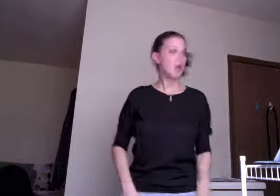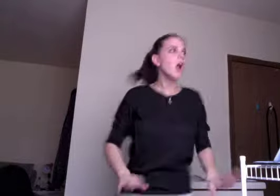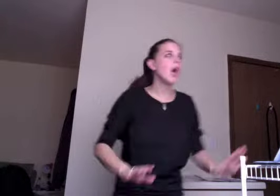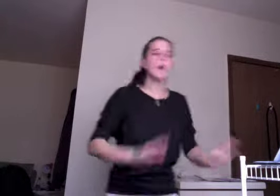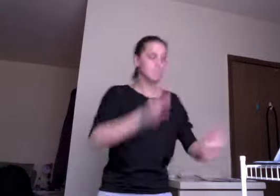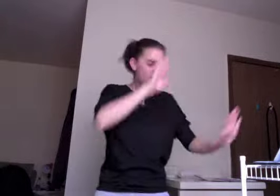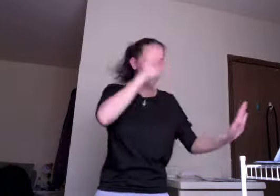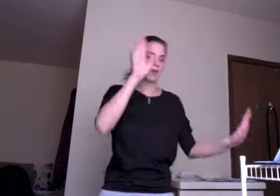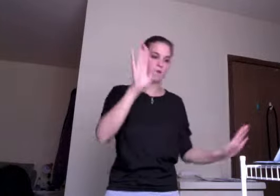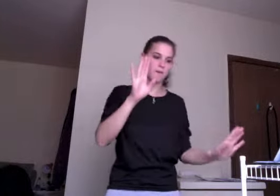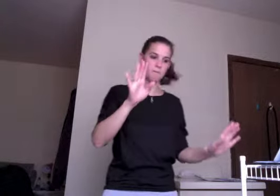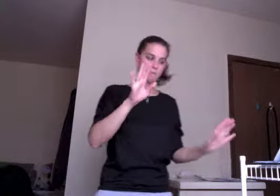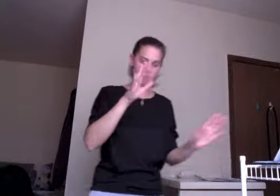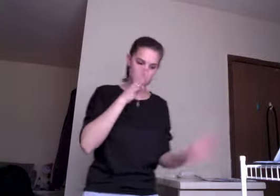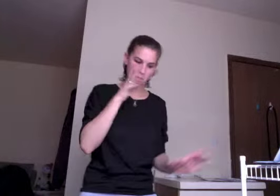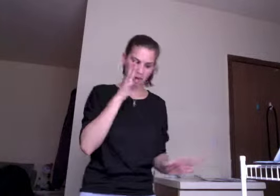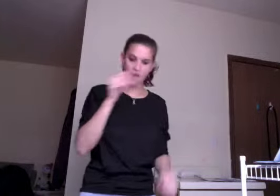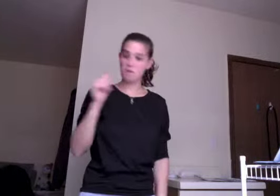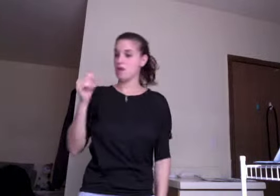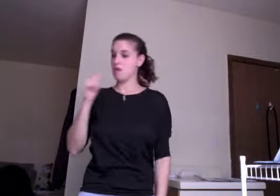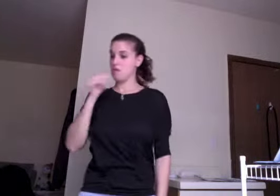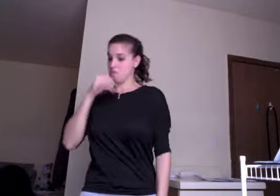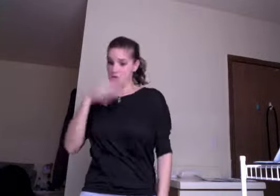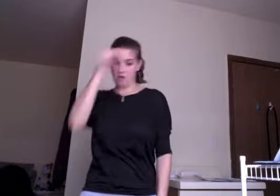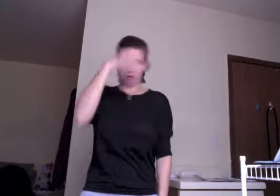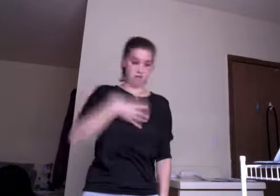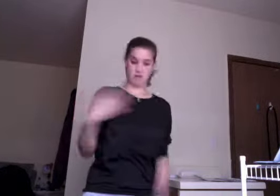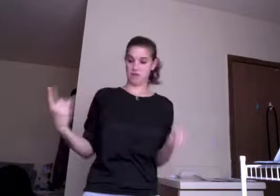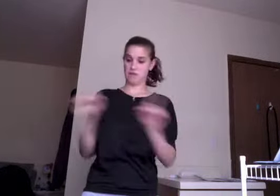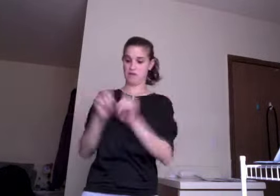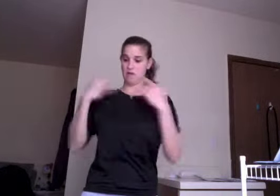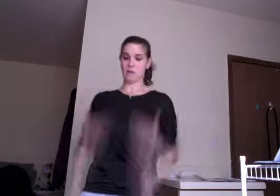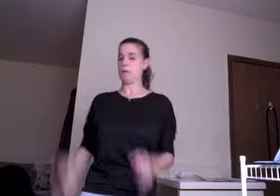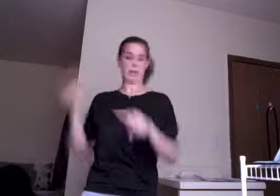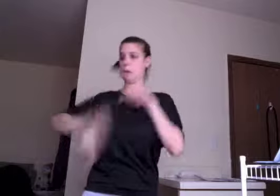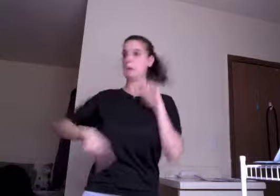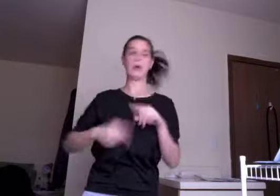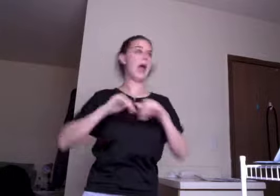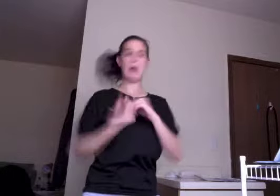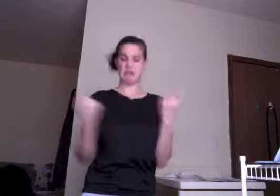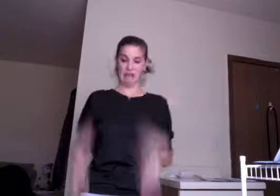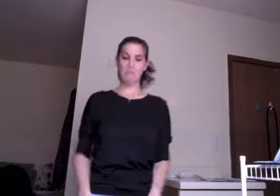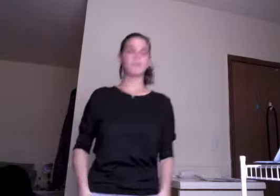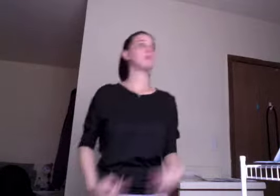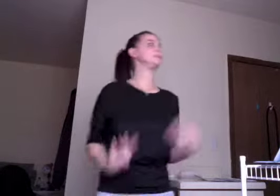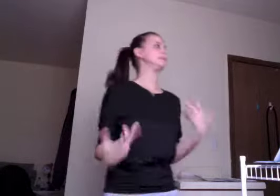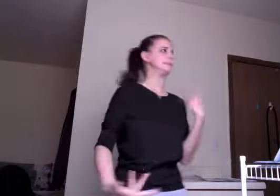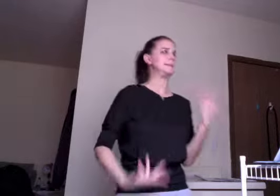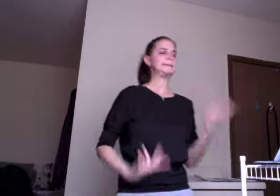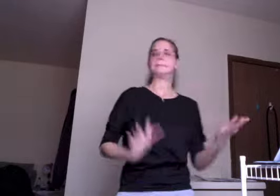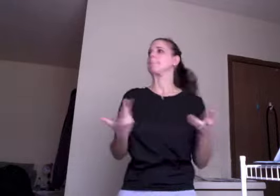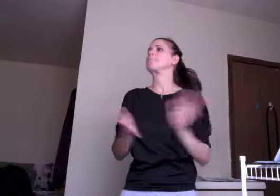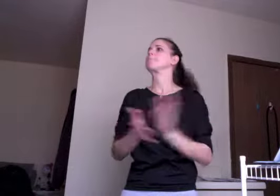men and women can't ever see each other naked mom so how could that ever happen and then I go well and I'm like put my Margaret Mead head on